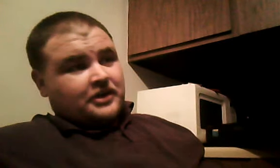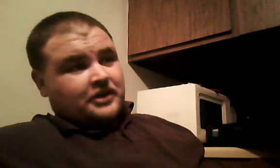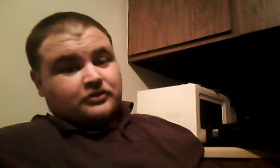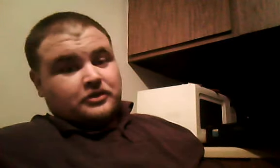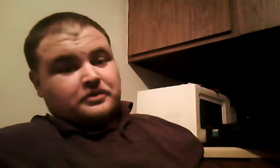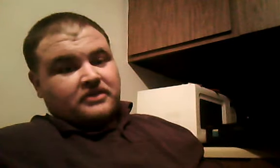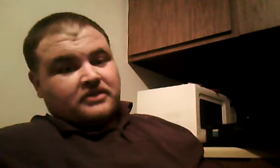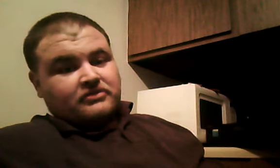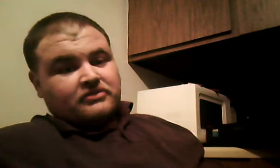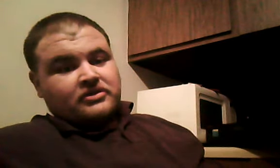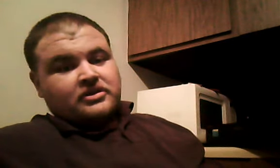he was really possessive.